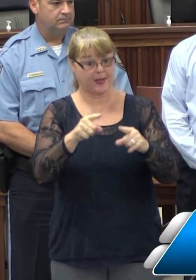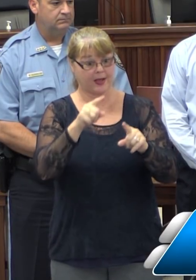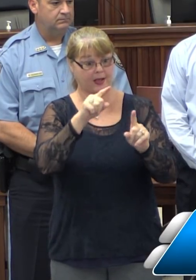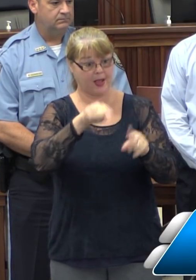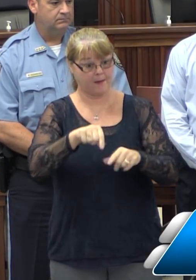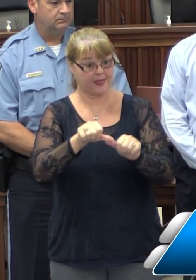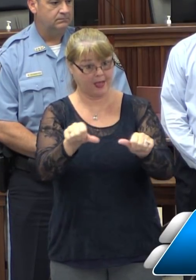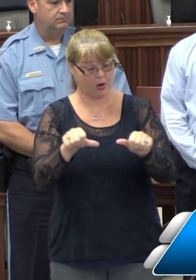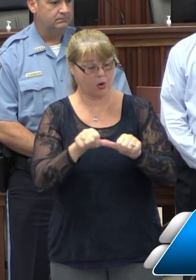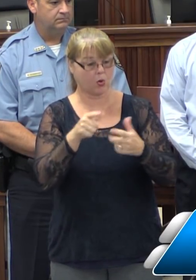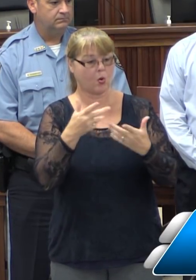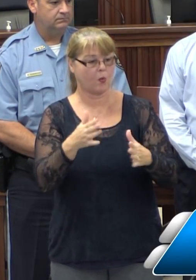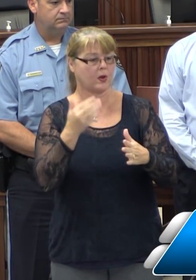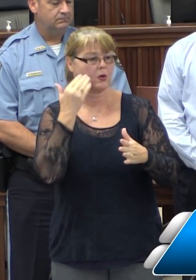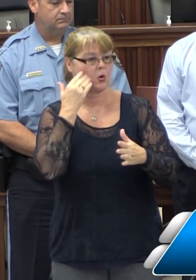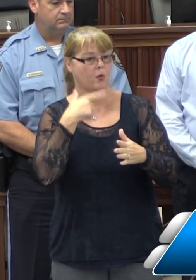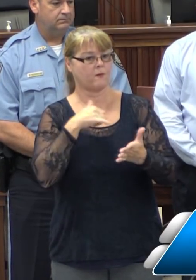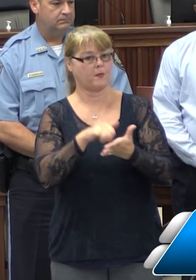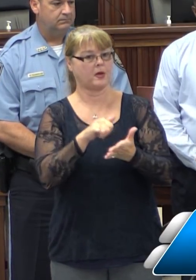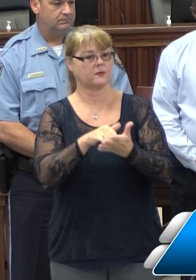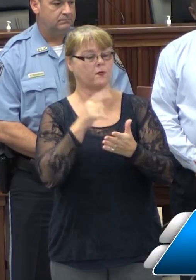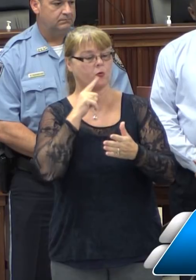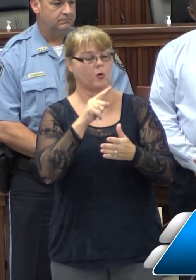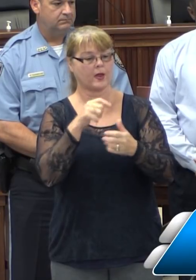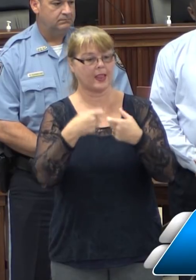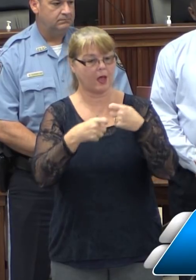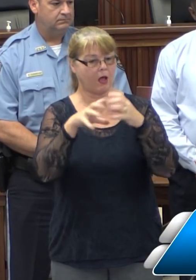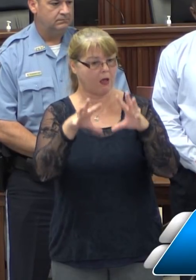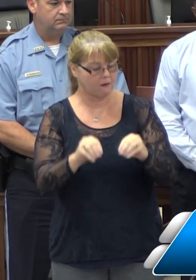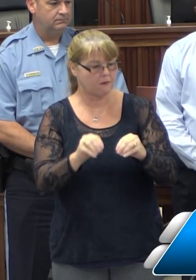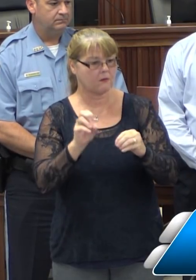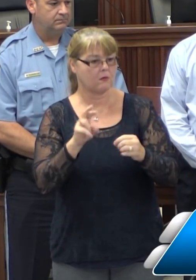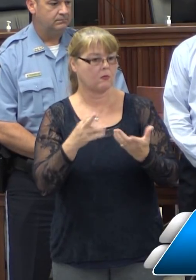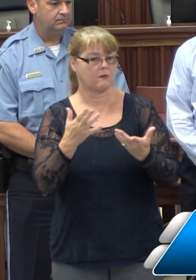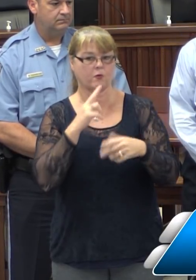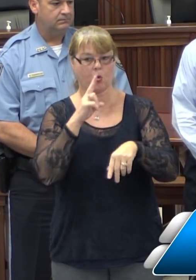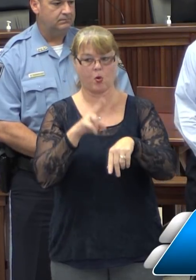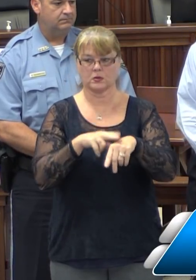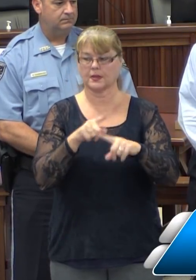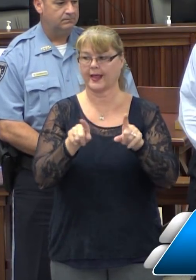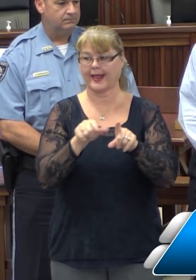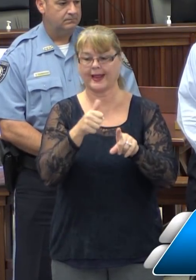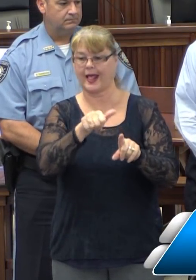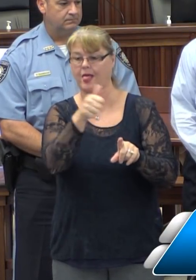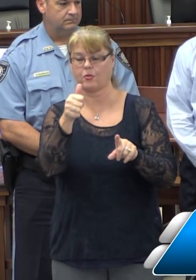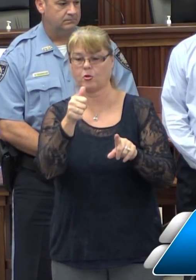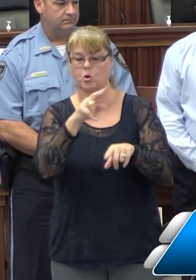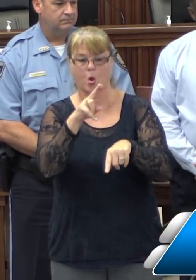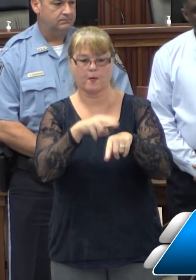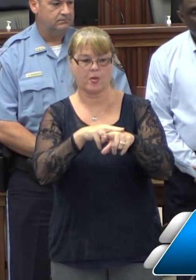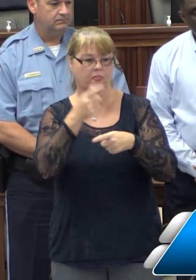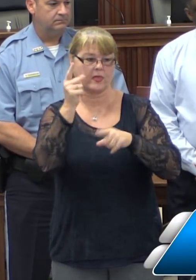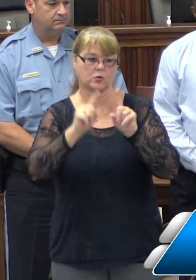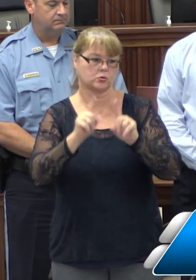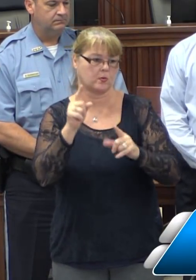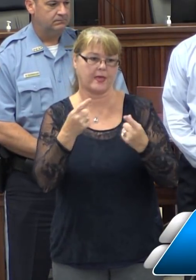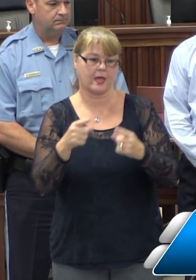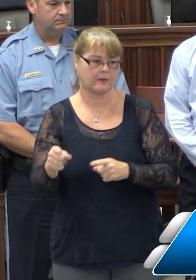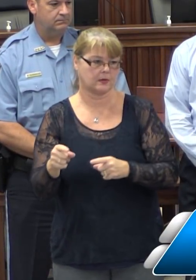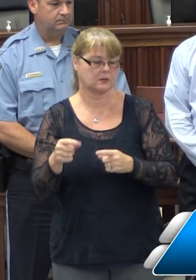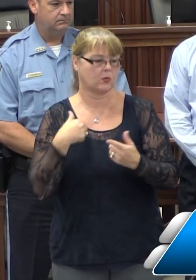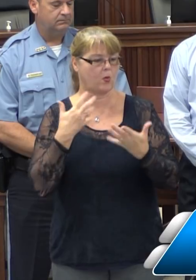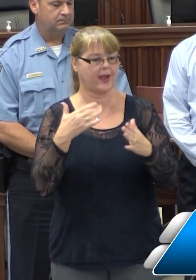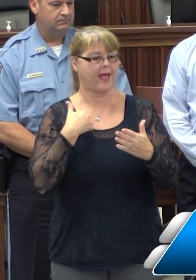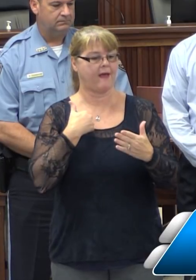here, and there's a possibility for power outages, of course, just like any other normal thunderstorm that comes through. We have all